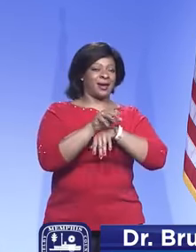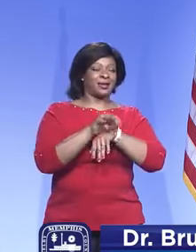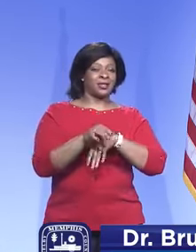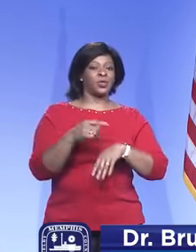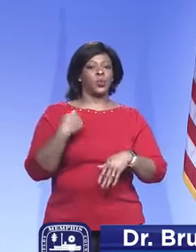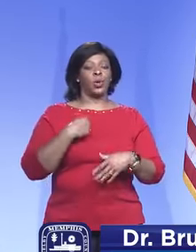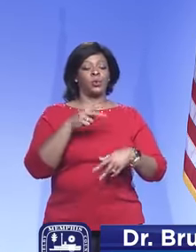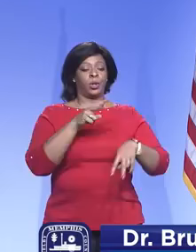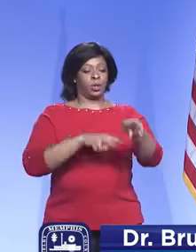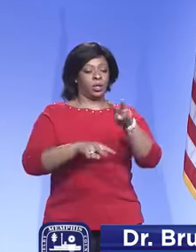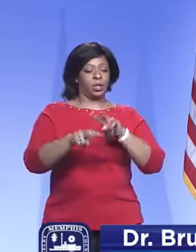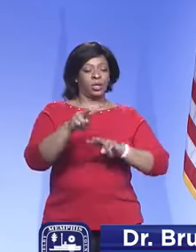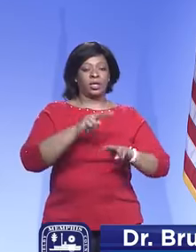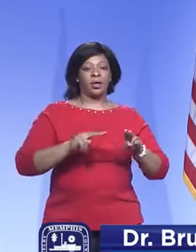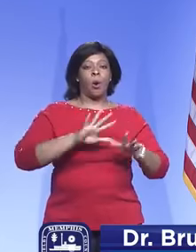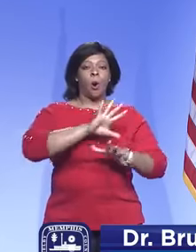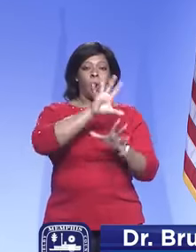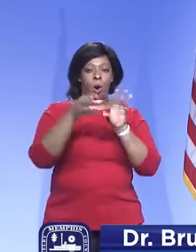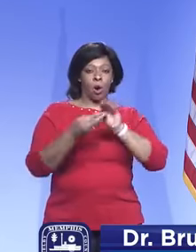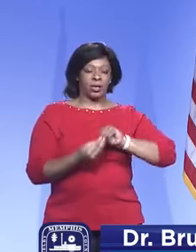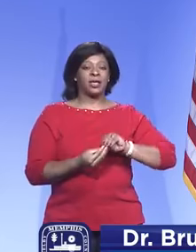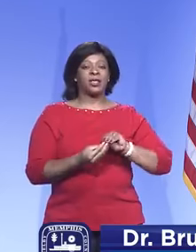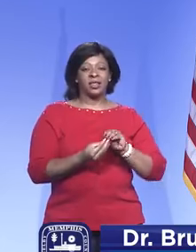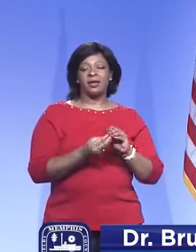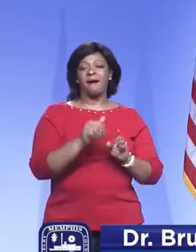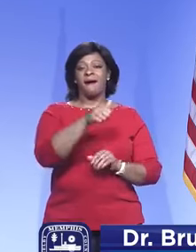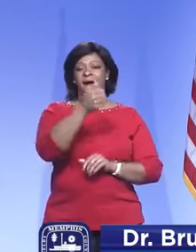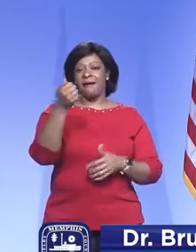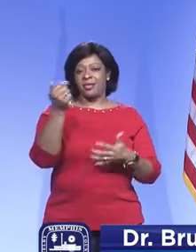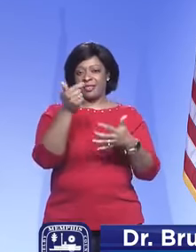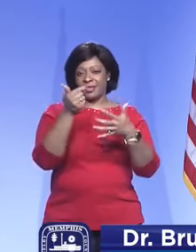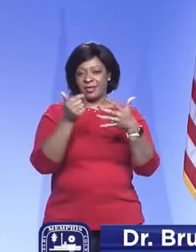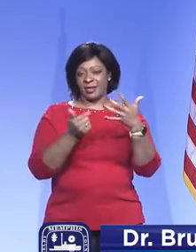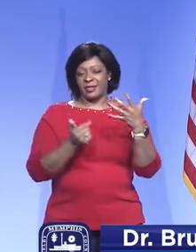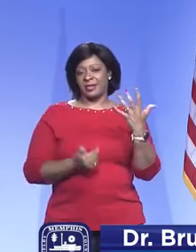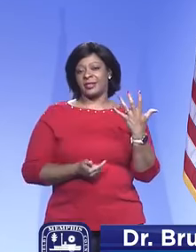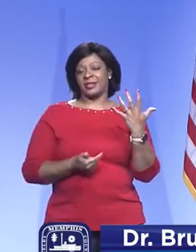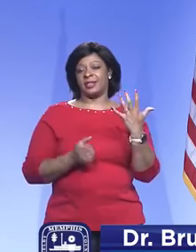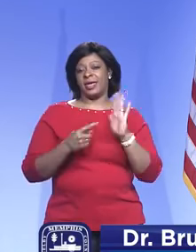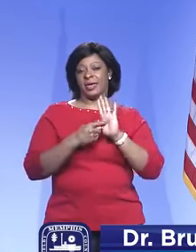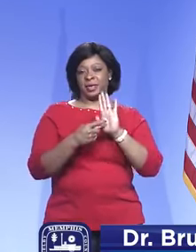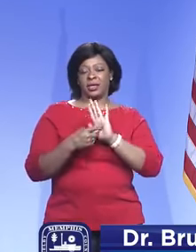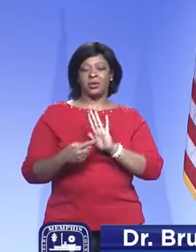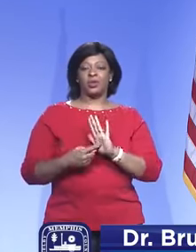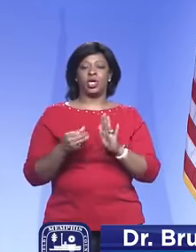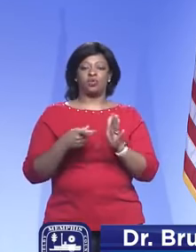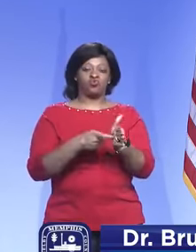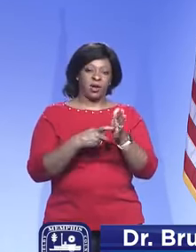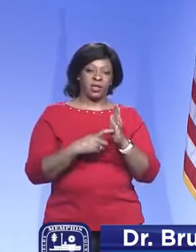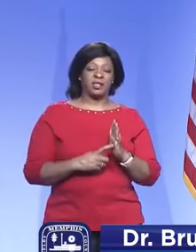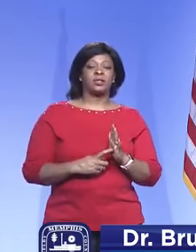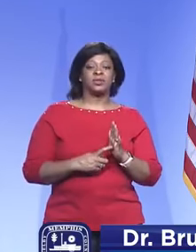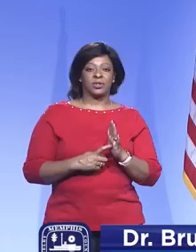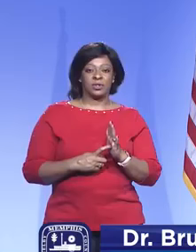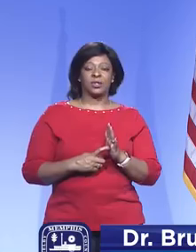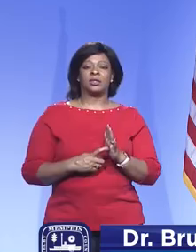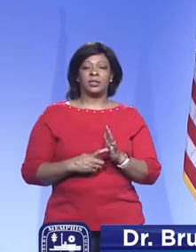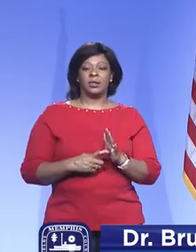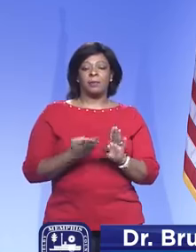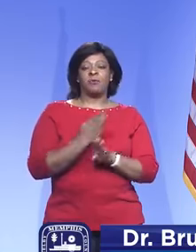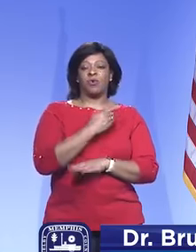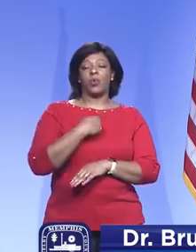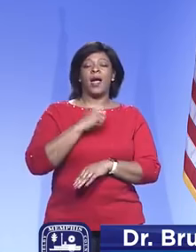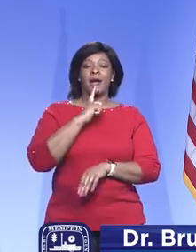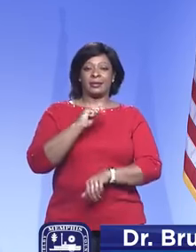we look at things collectively at some of the other indicators and criteria before